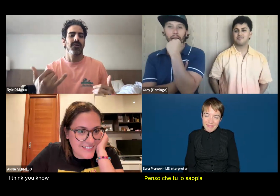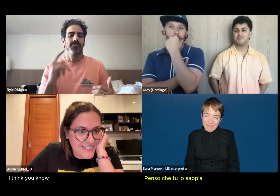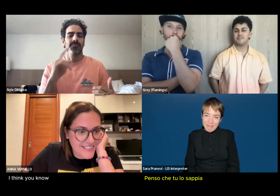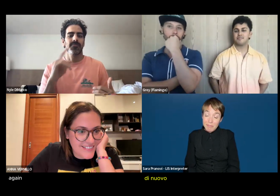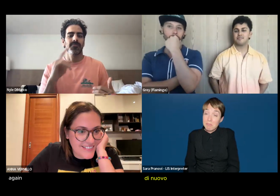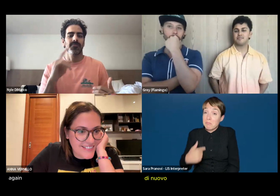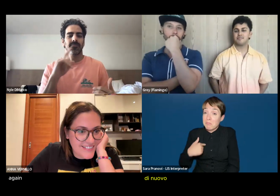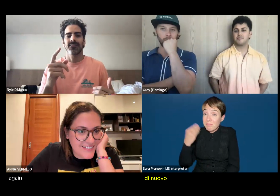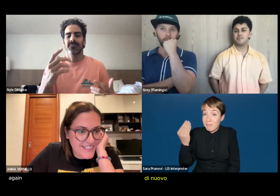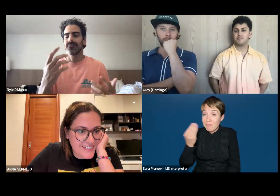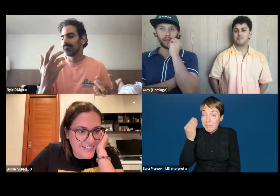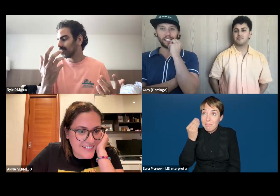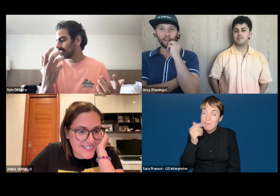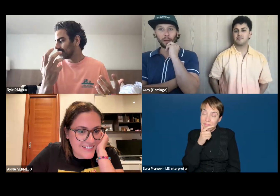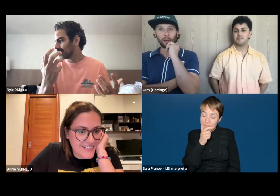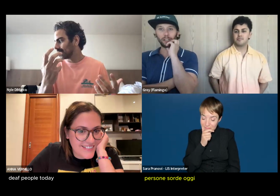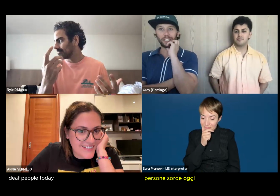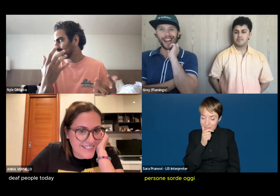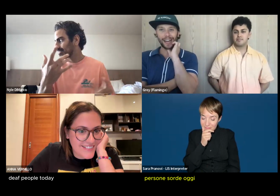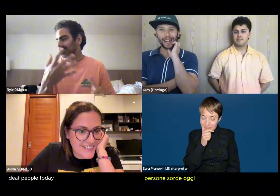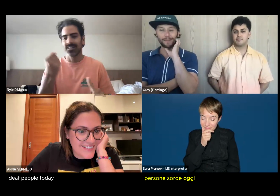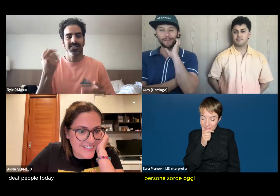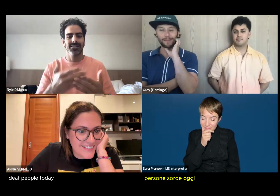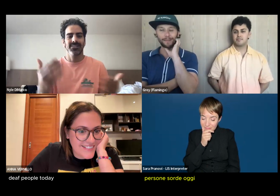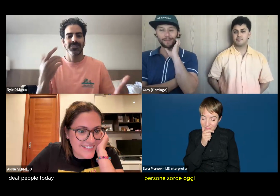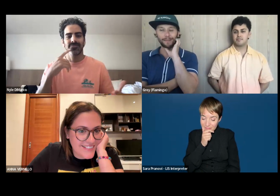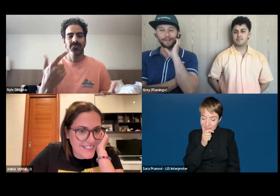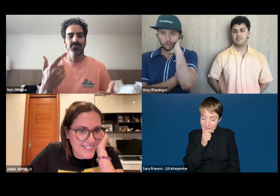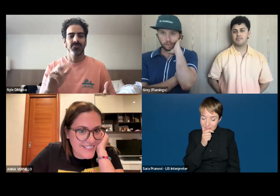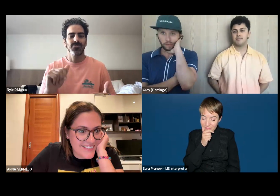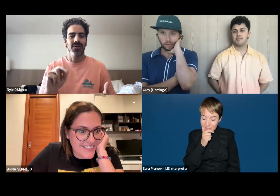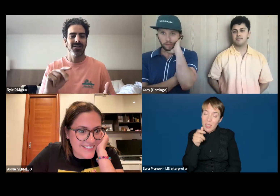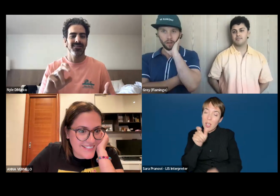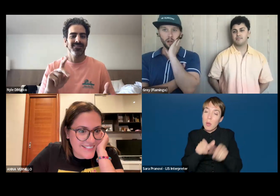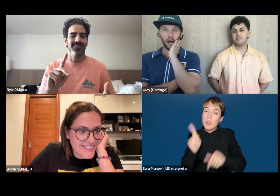I think, you know, again, deaf people today